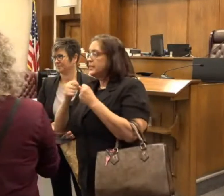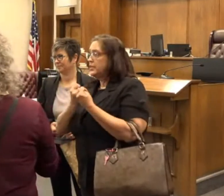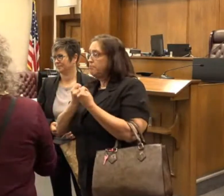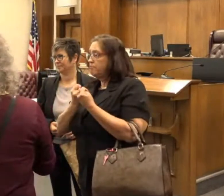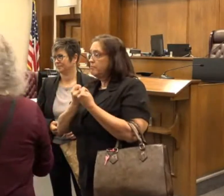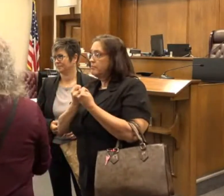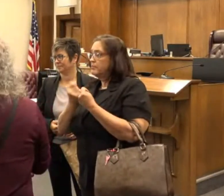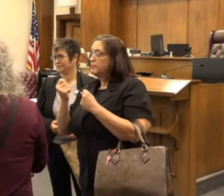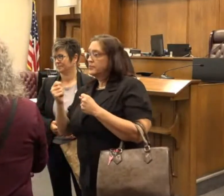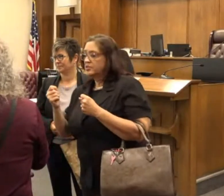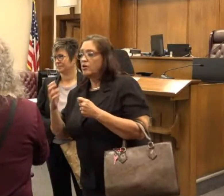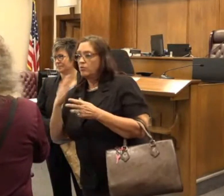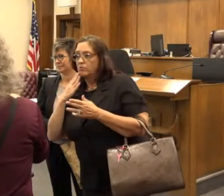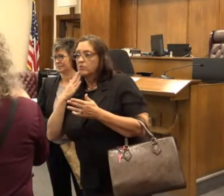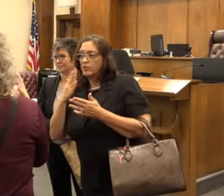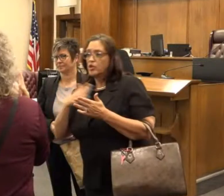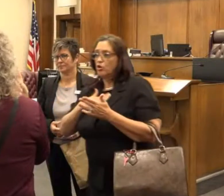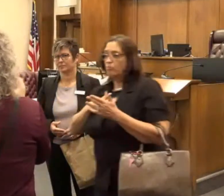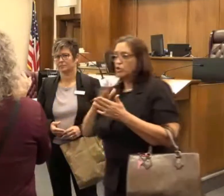Good to know. So,